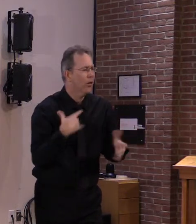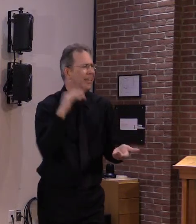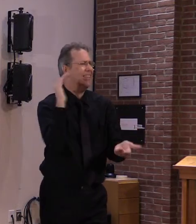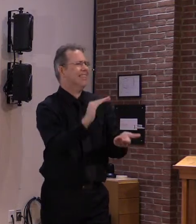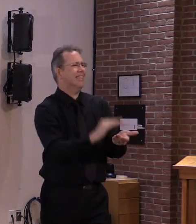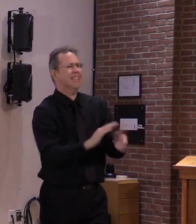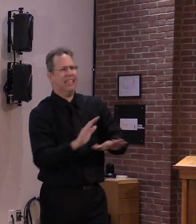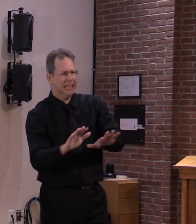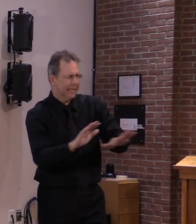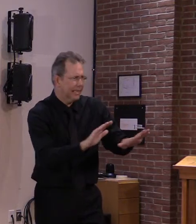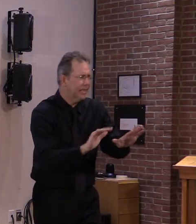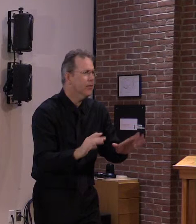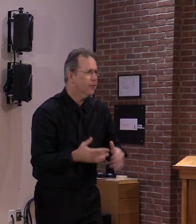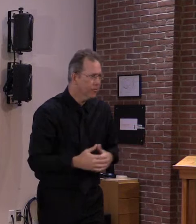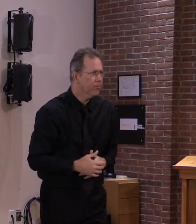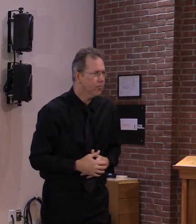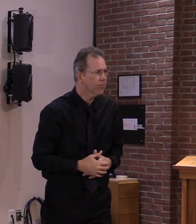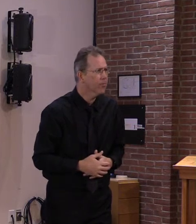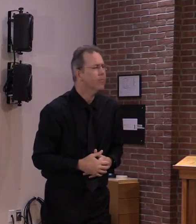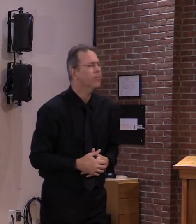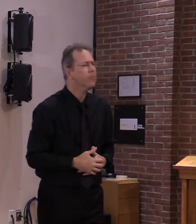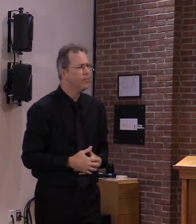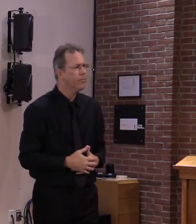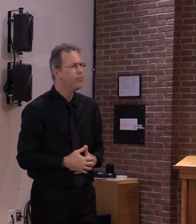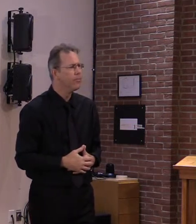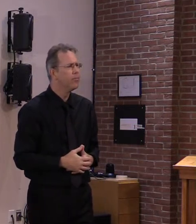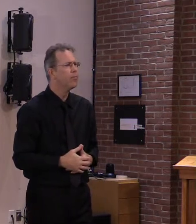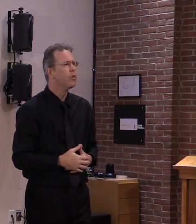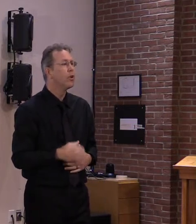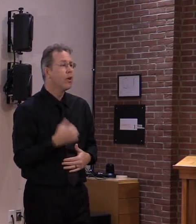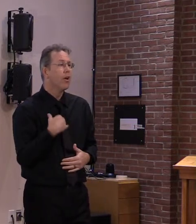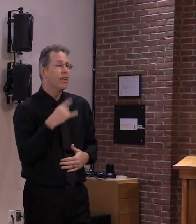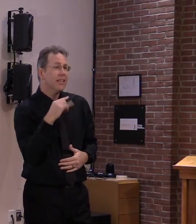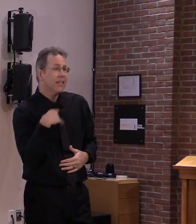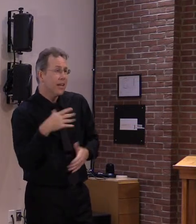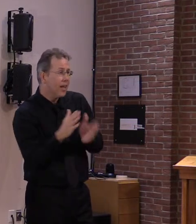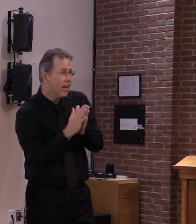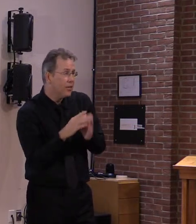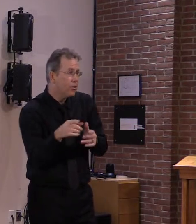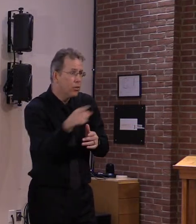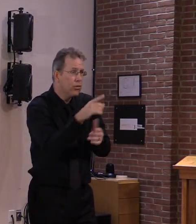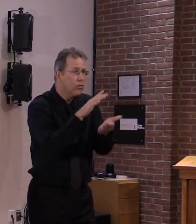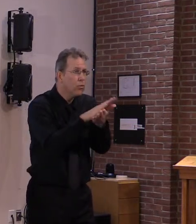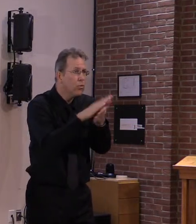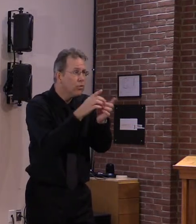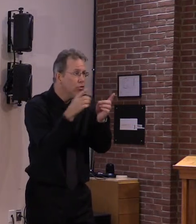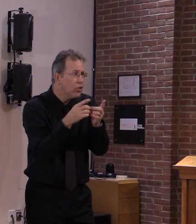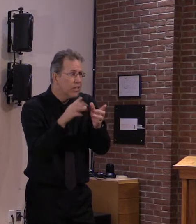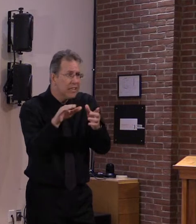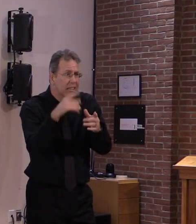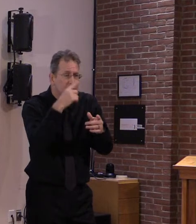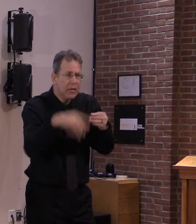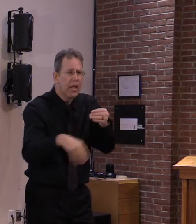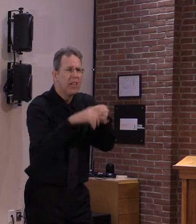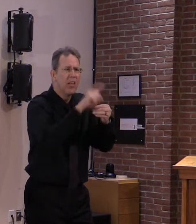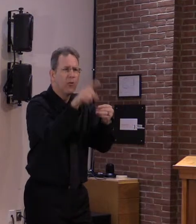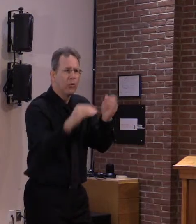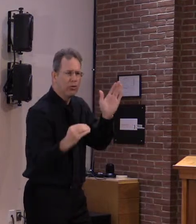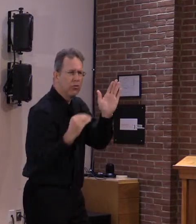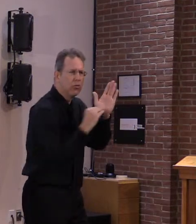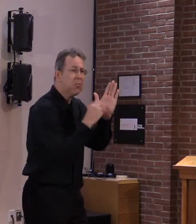we have a strong operational posture and procedures in place to try to prevent vectoring of this nature, sometimes